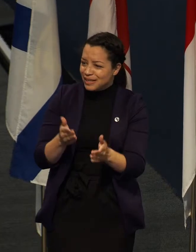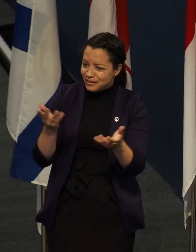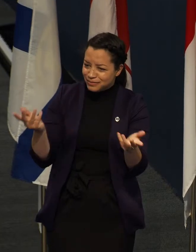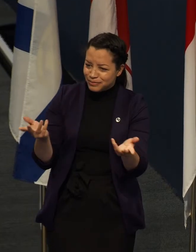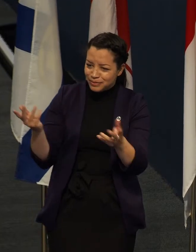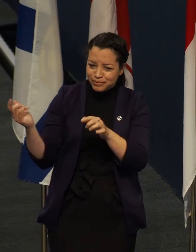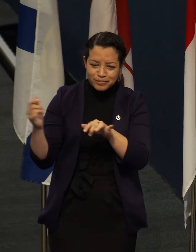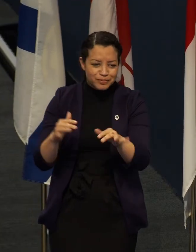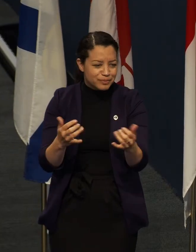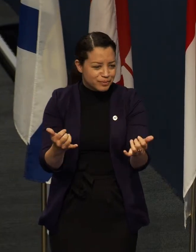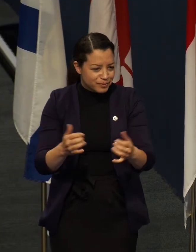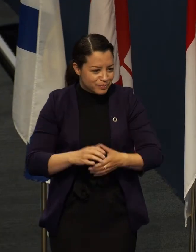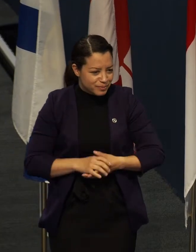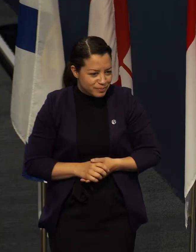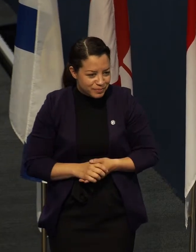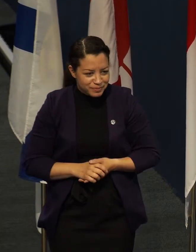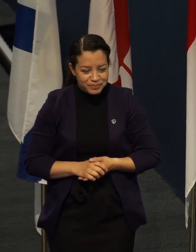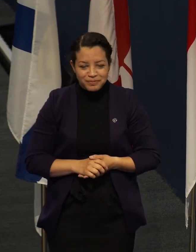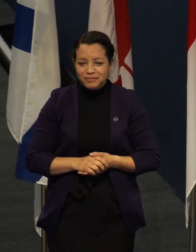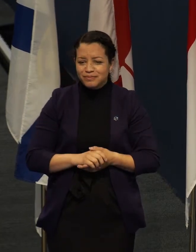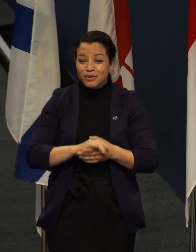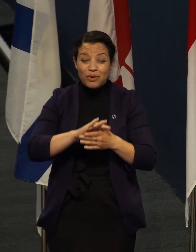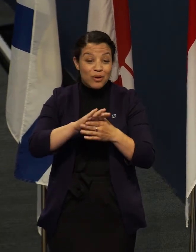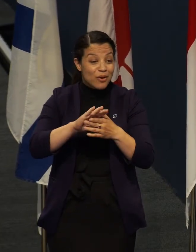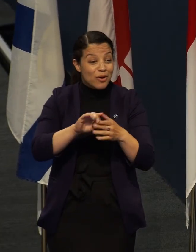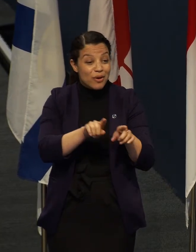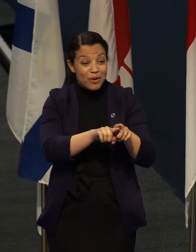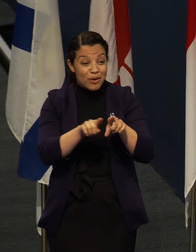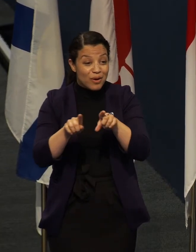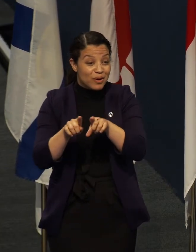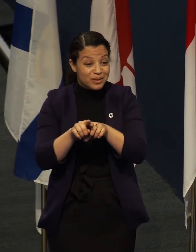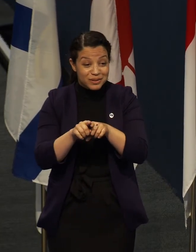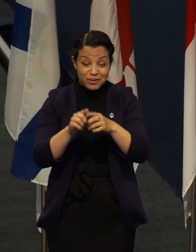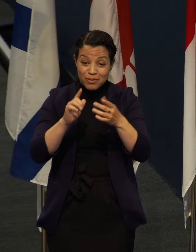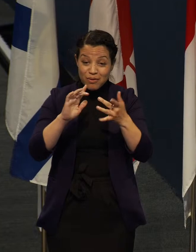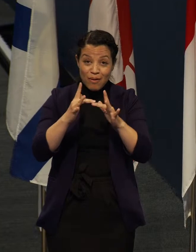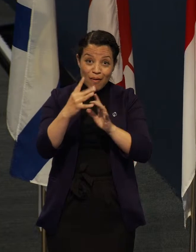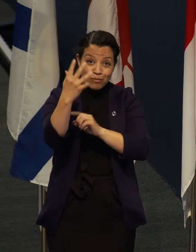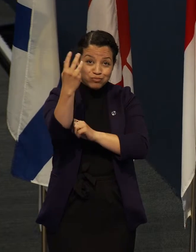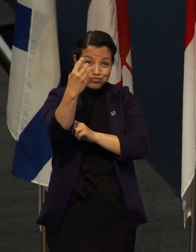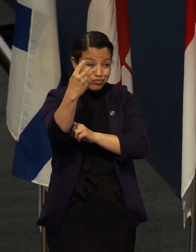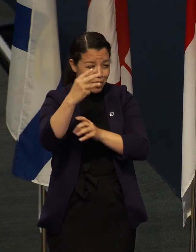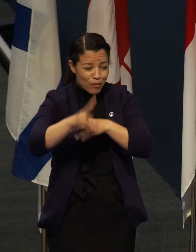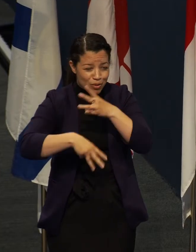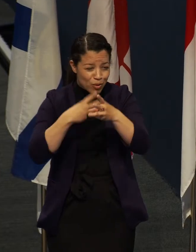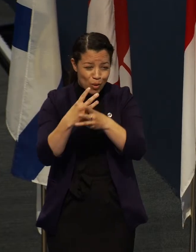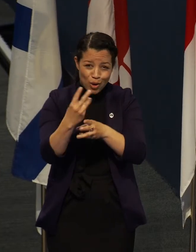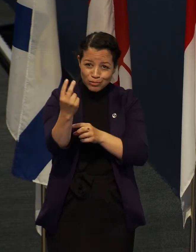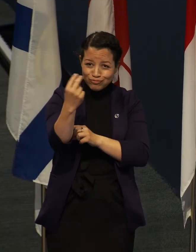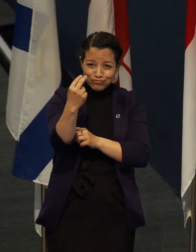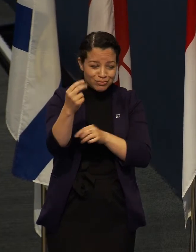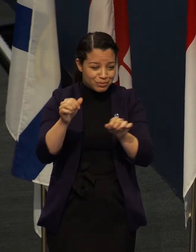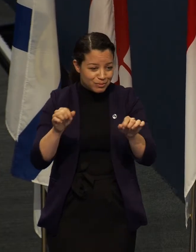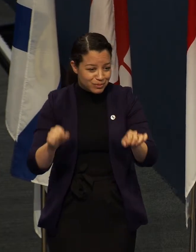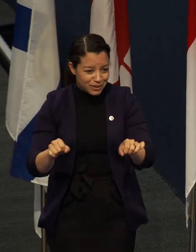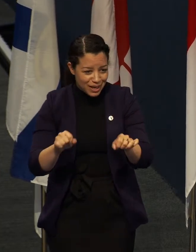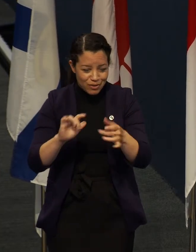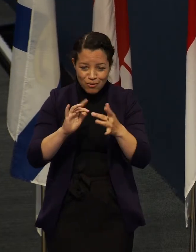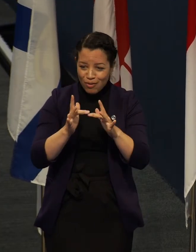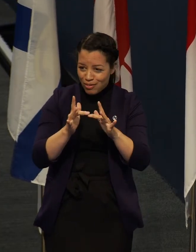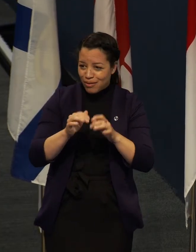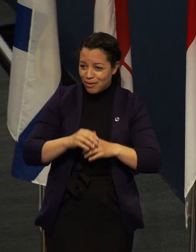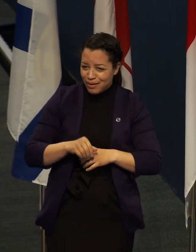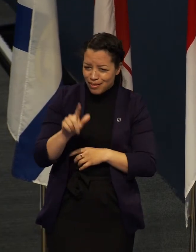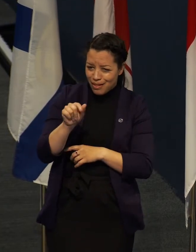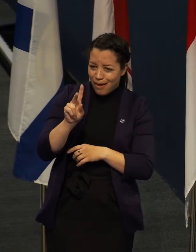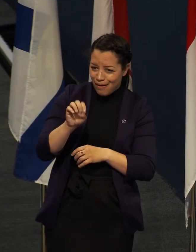today, along with all those from around the world that are joining in through live stream. Thank you for being part